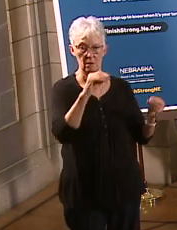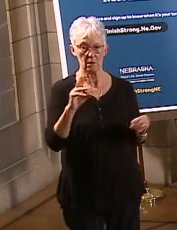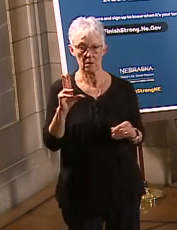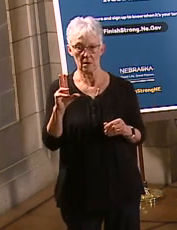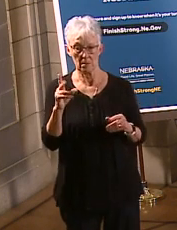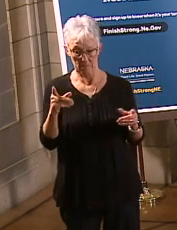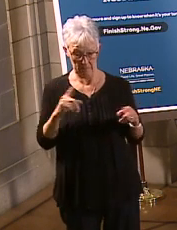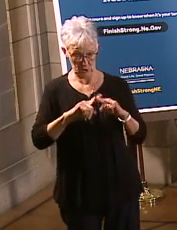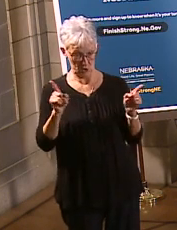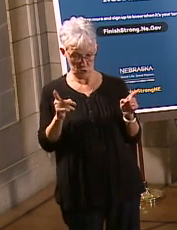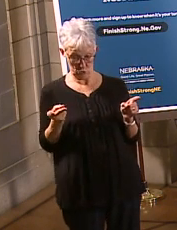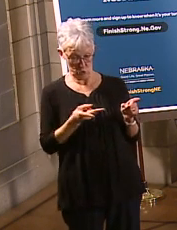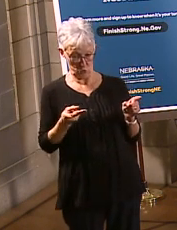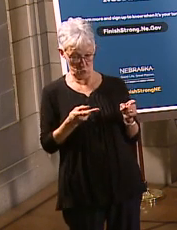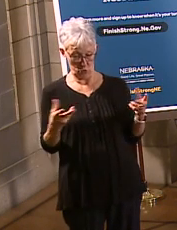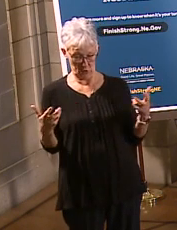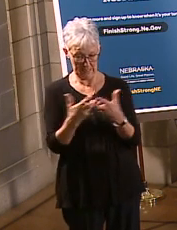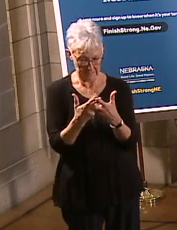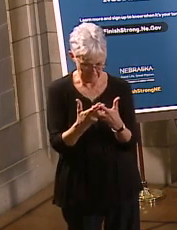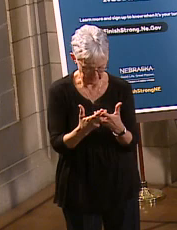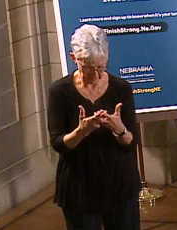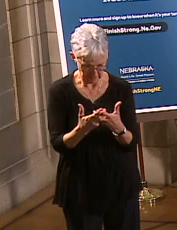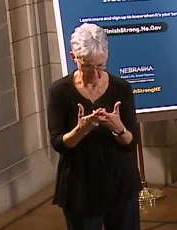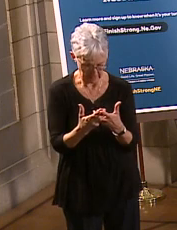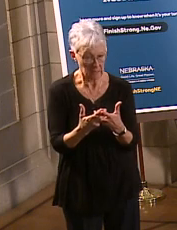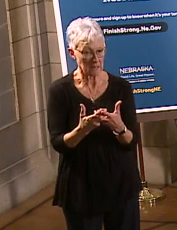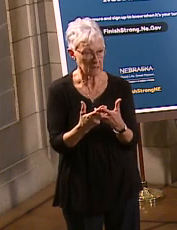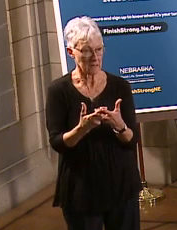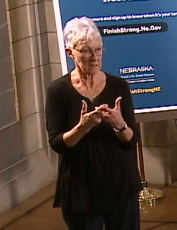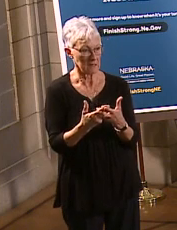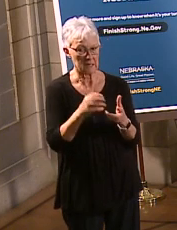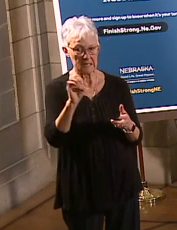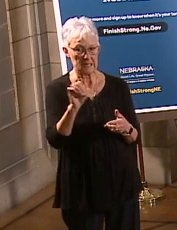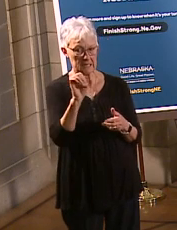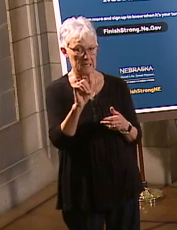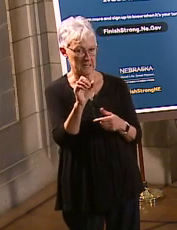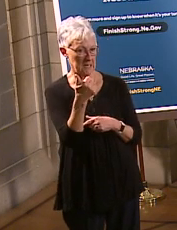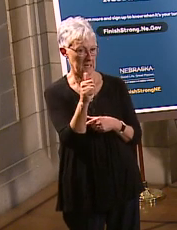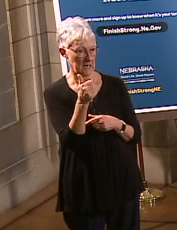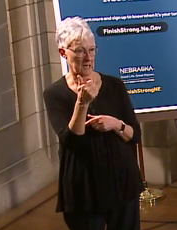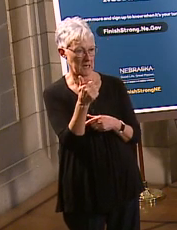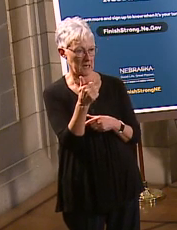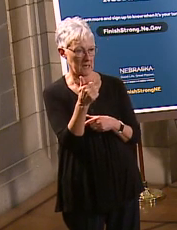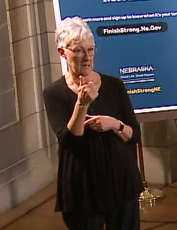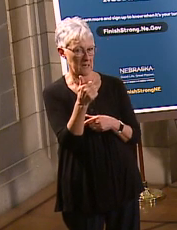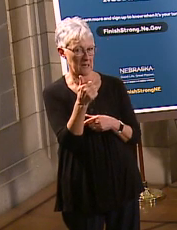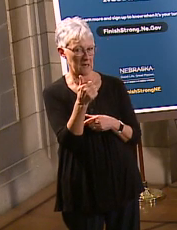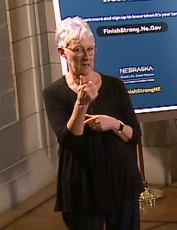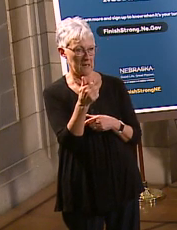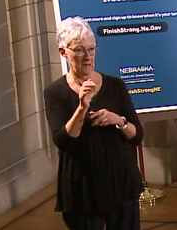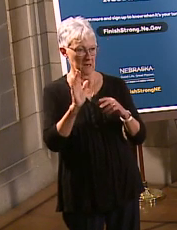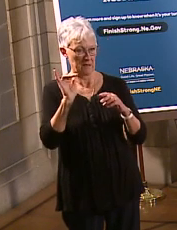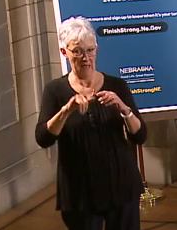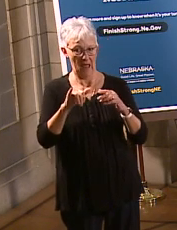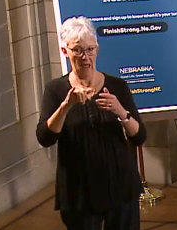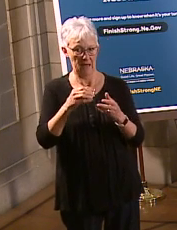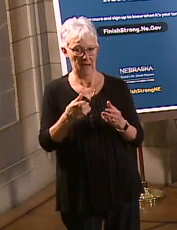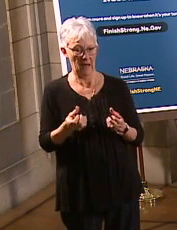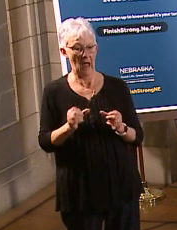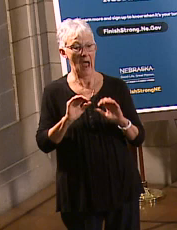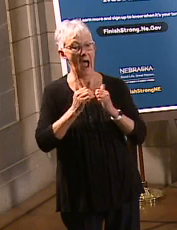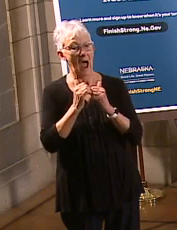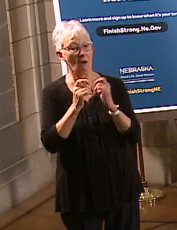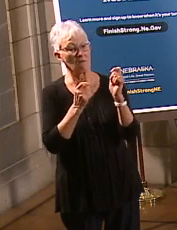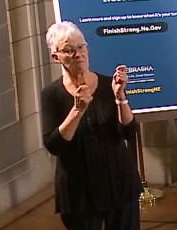curve, when you reach E10, you actually start going down on that read vapor pressure. It gets lower and comes back to meeting